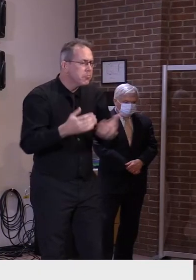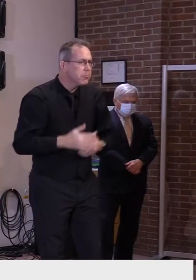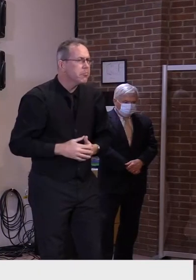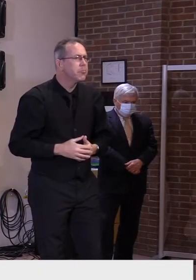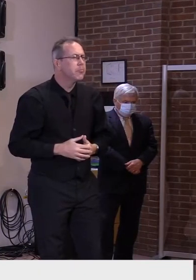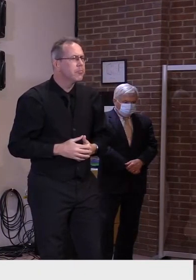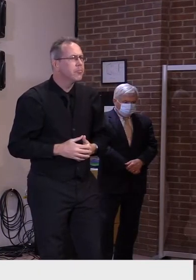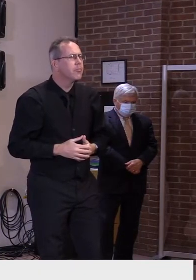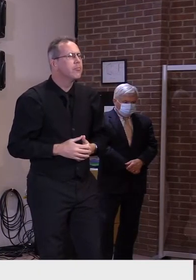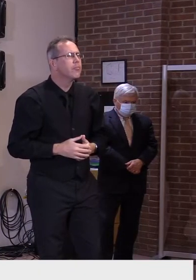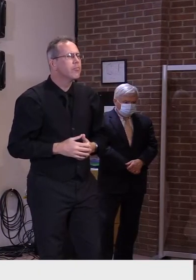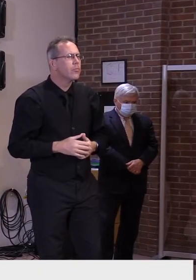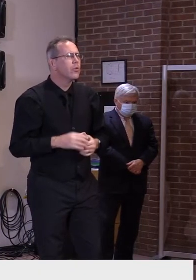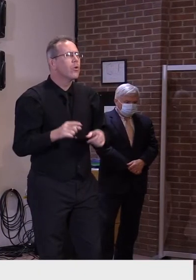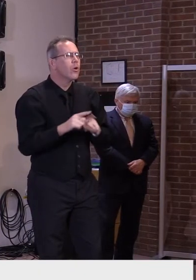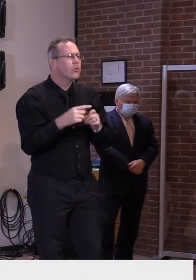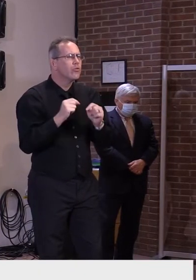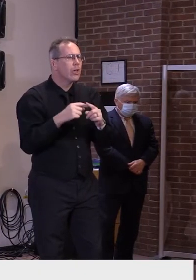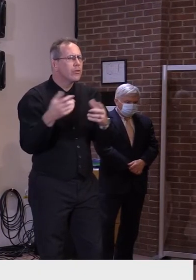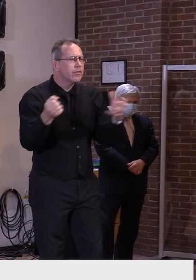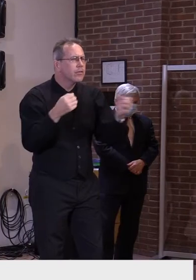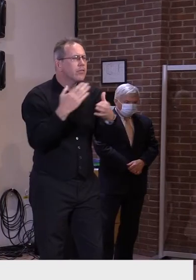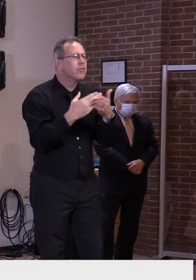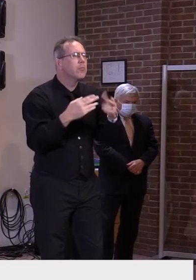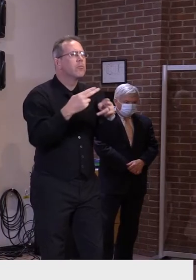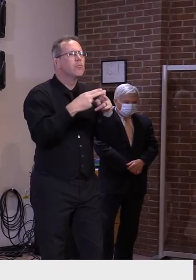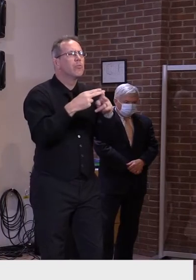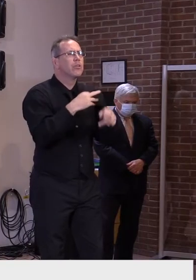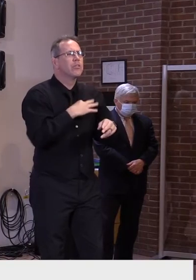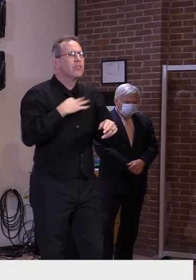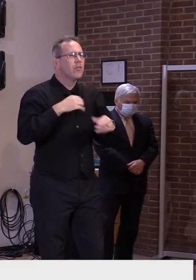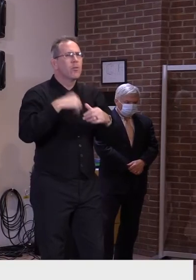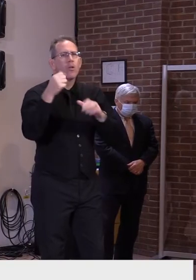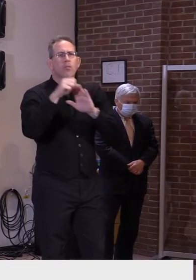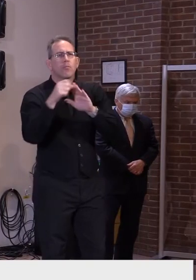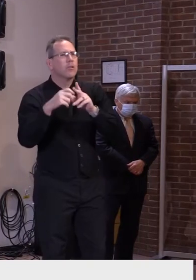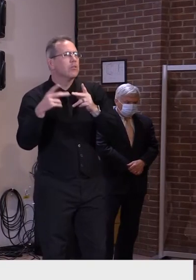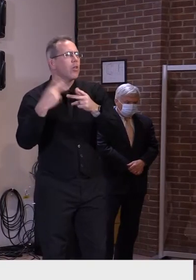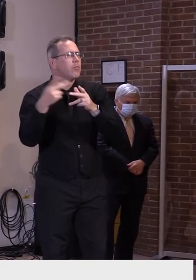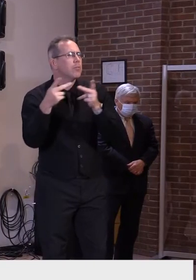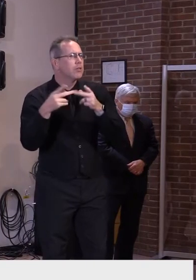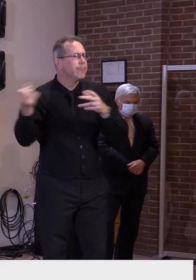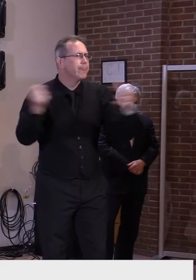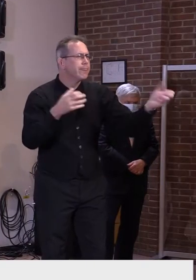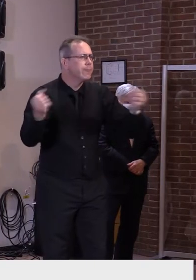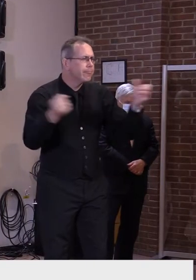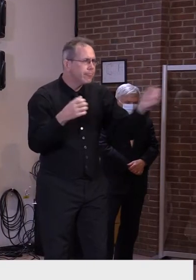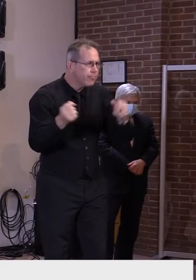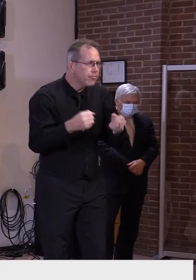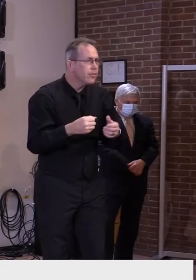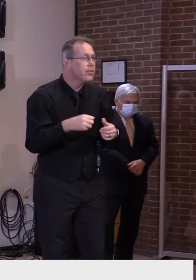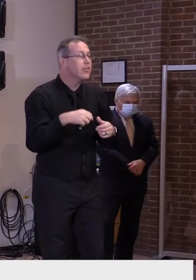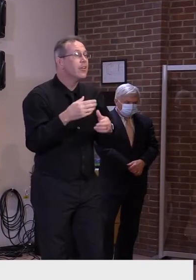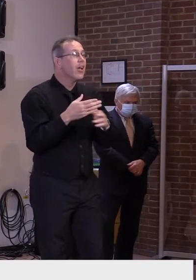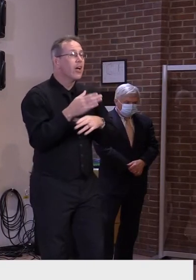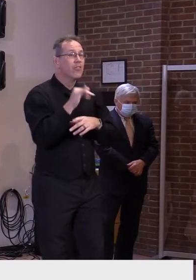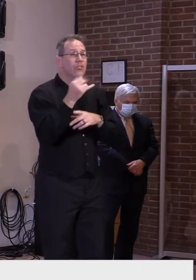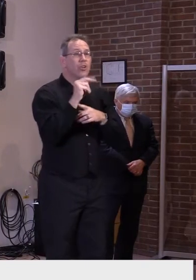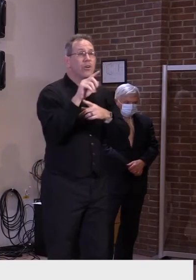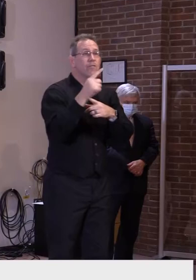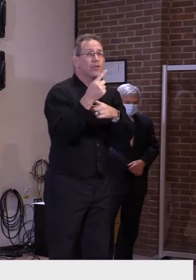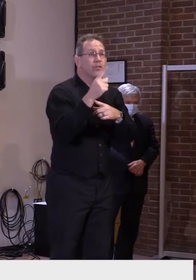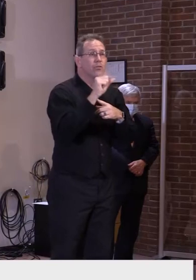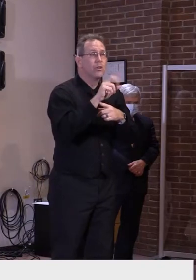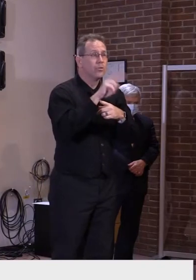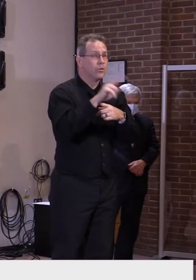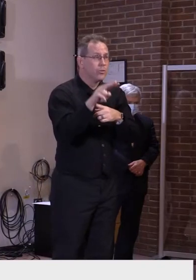available. And I think after the first of the year, particularly if the 5 through 11 campaign rolls out very successfully, we'll